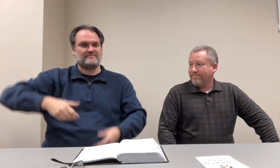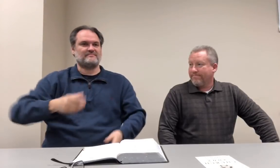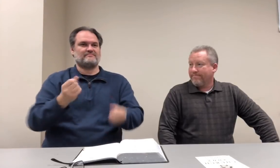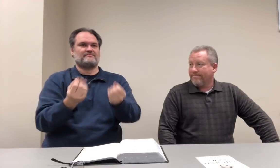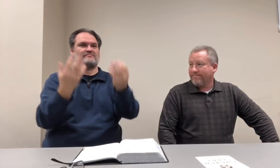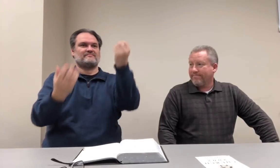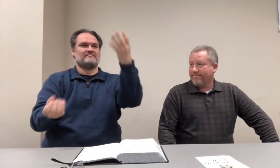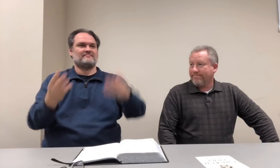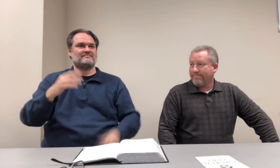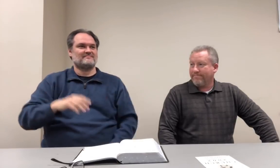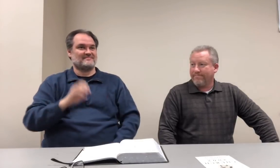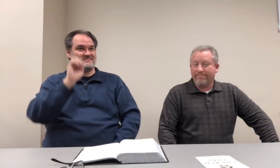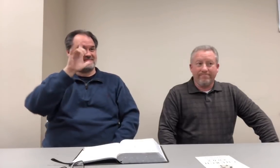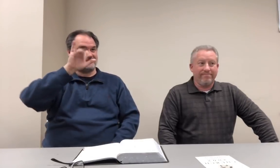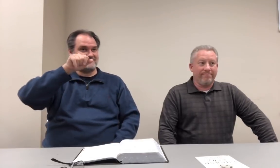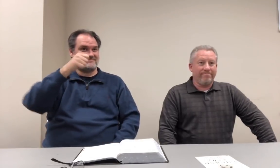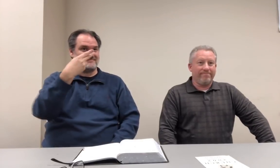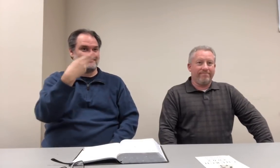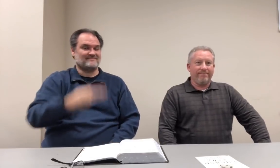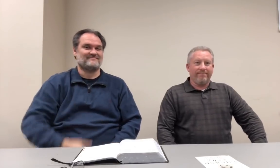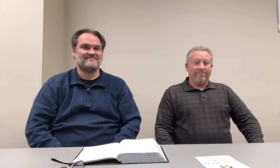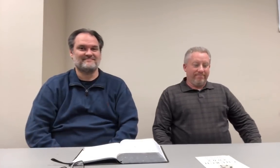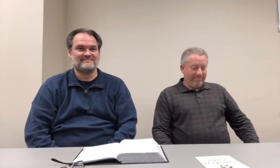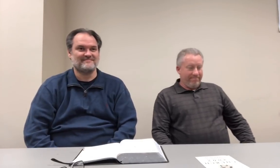God executes in time what he decreed in time.